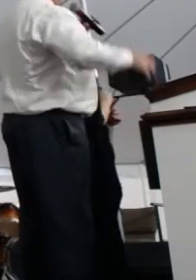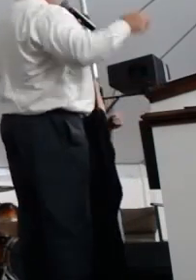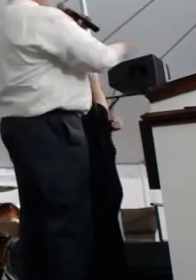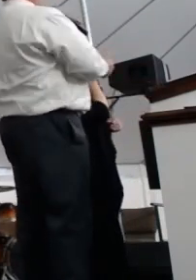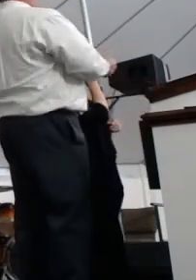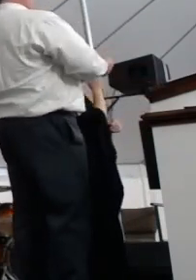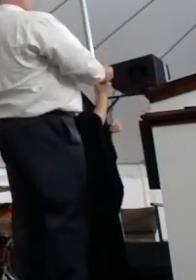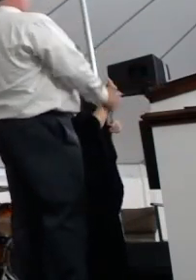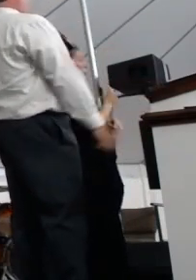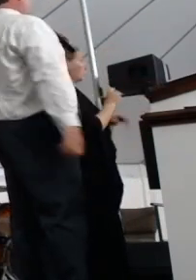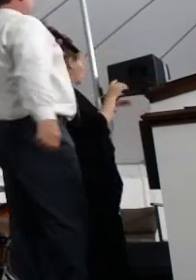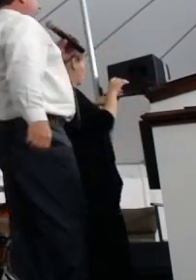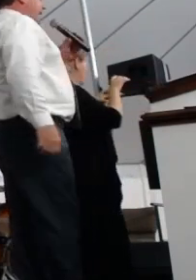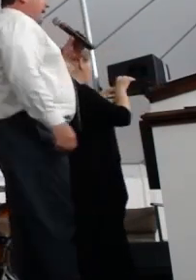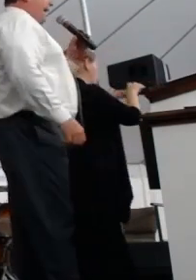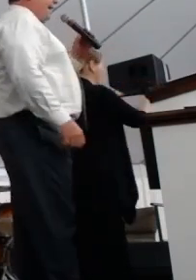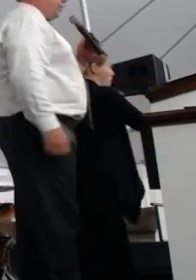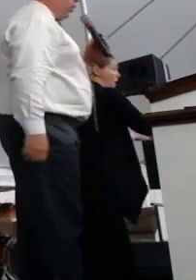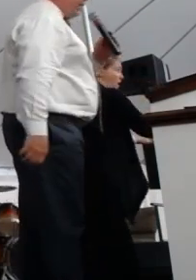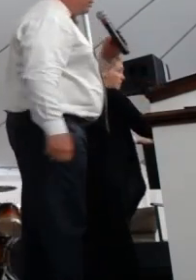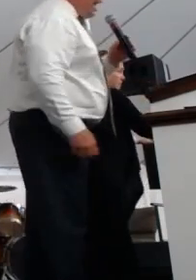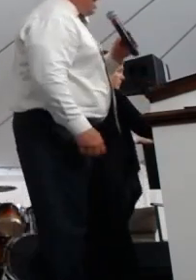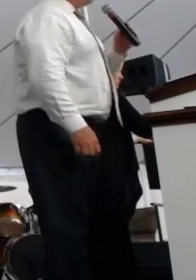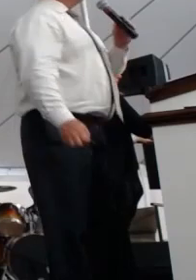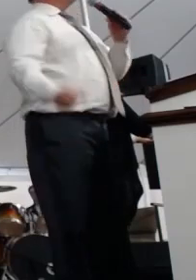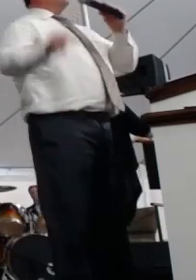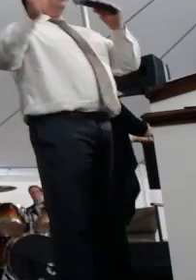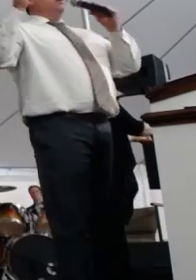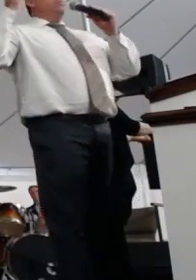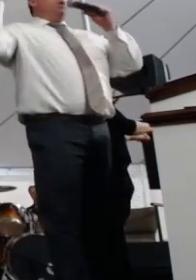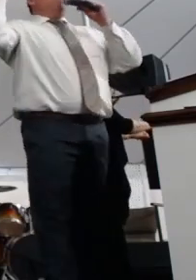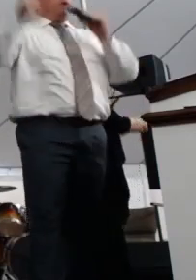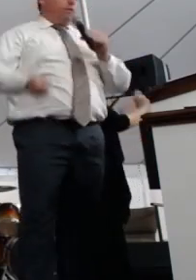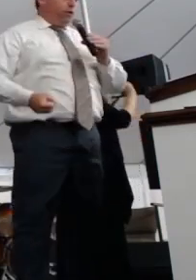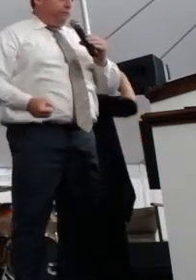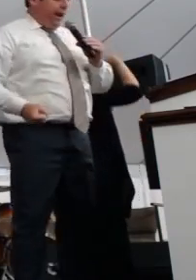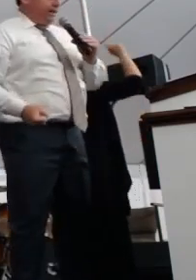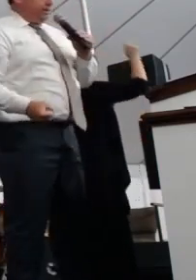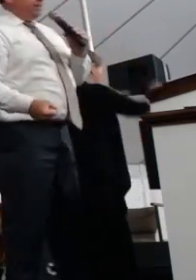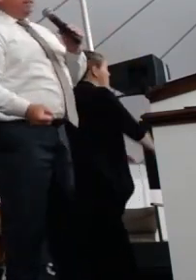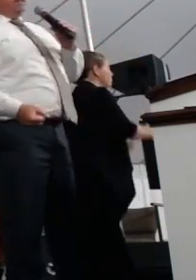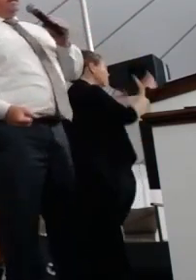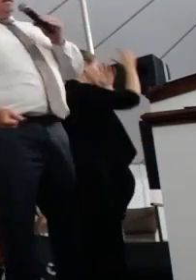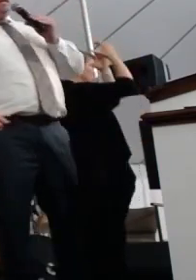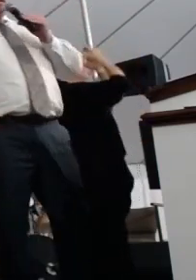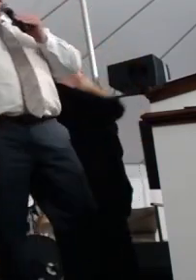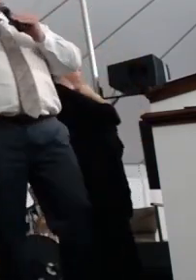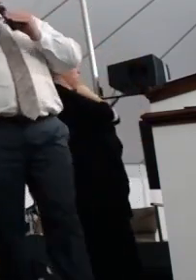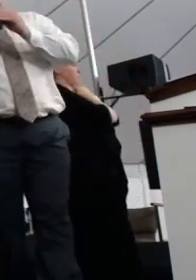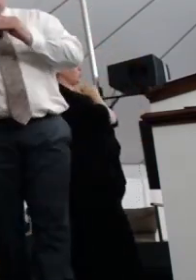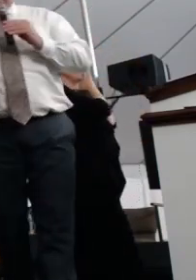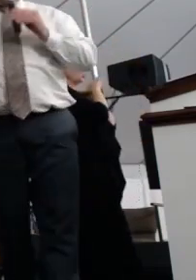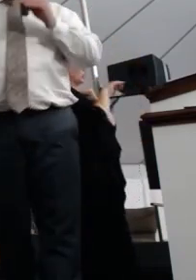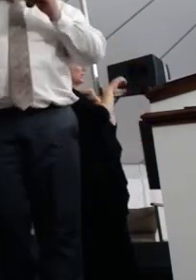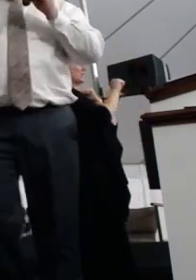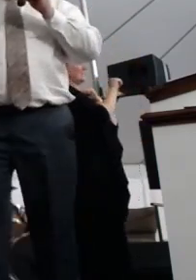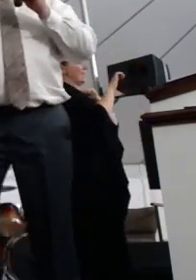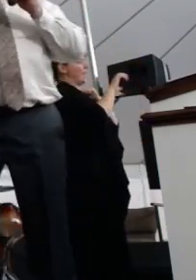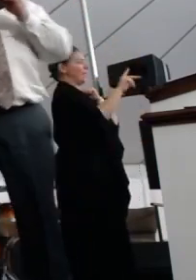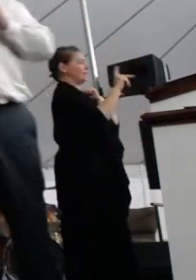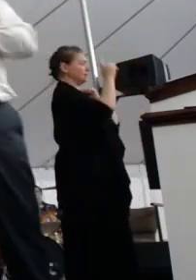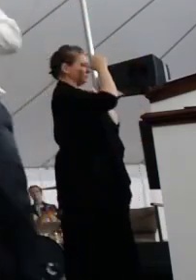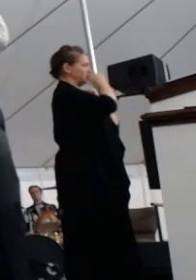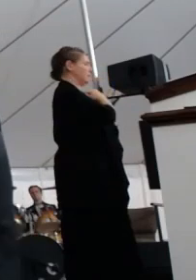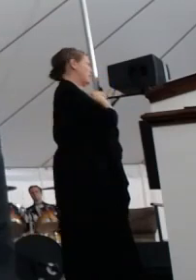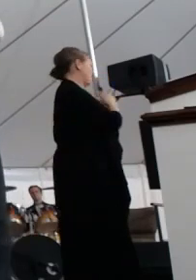someone had grabbed her. A dirty sack was put above her face. She was taken out,